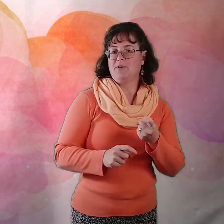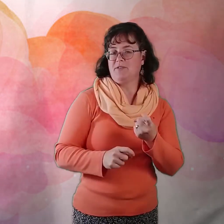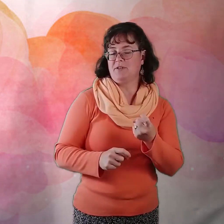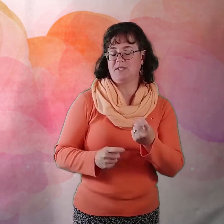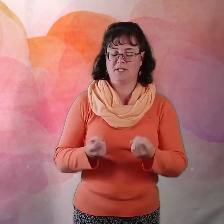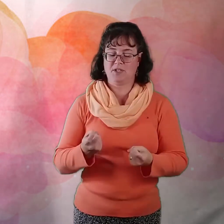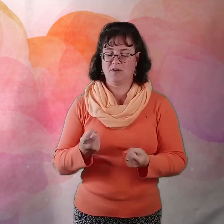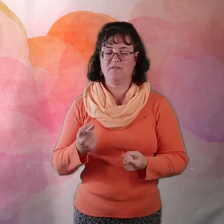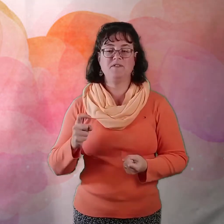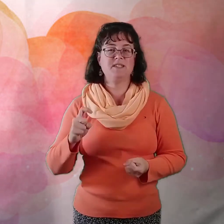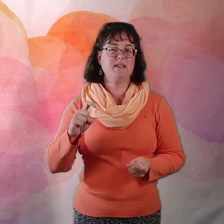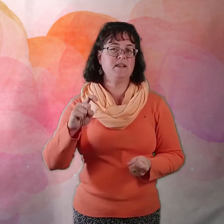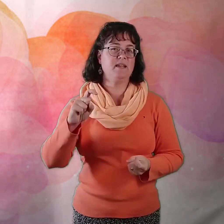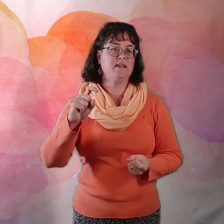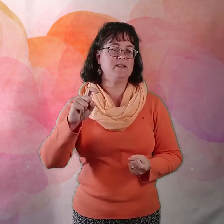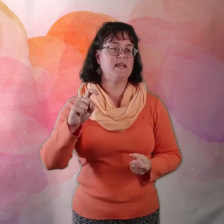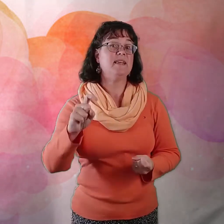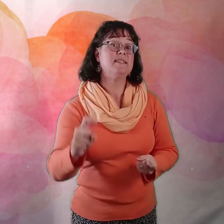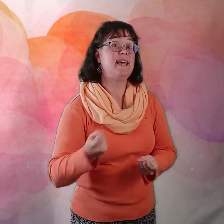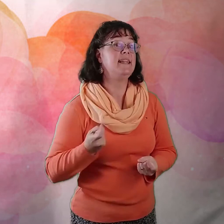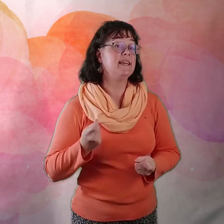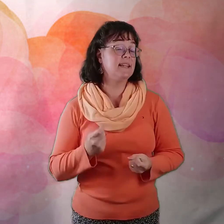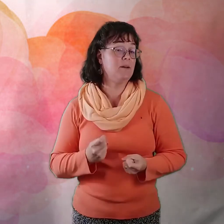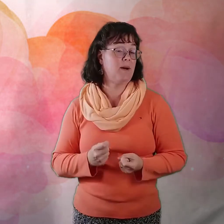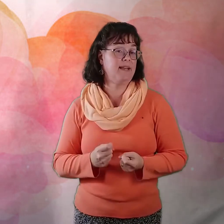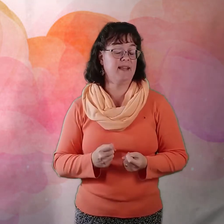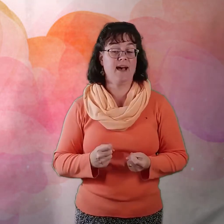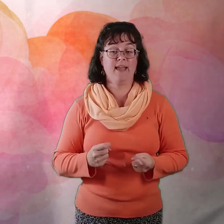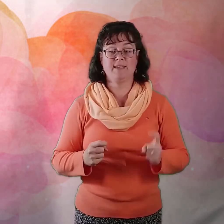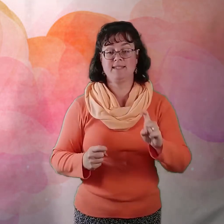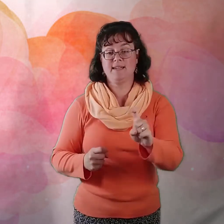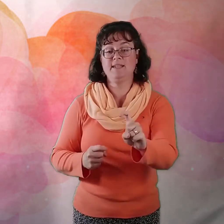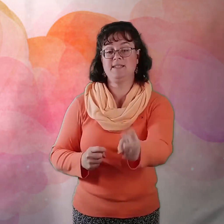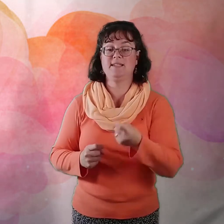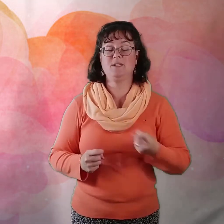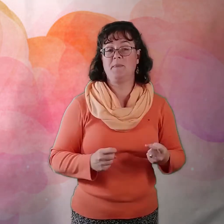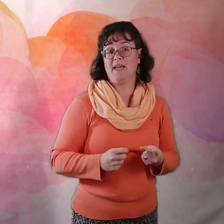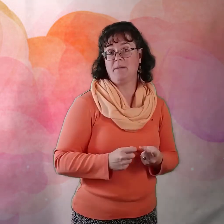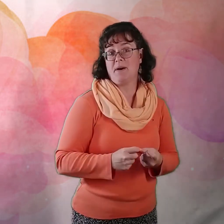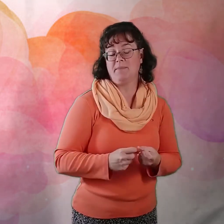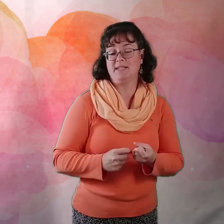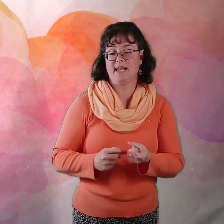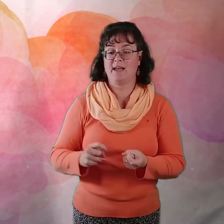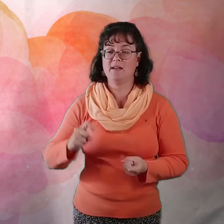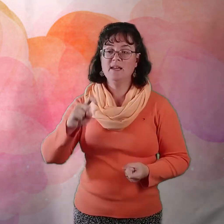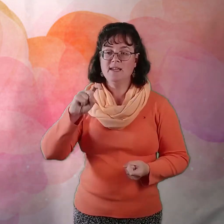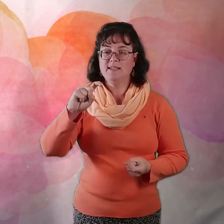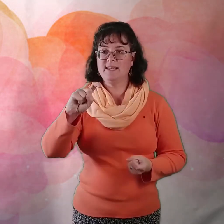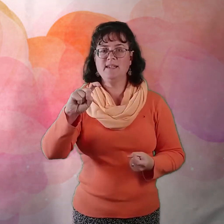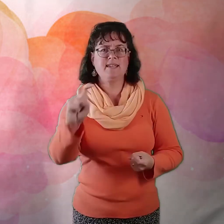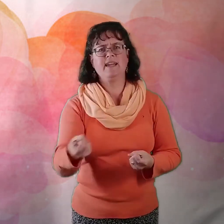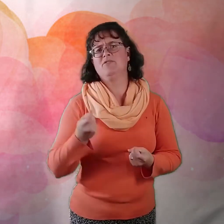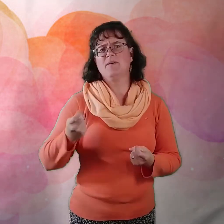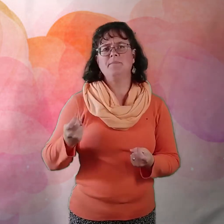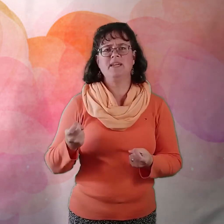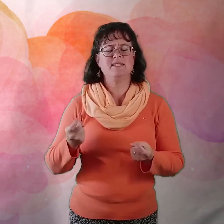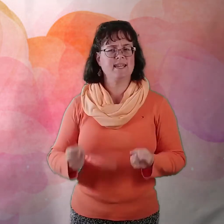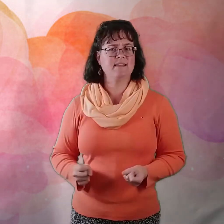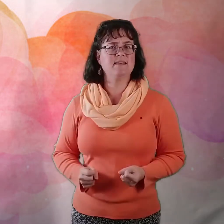brother or sister. Sin is telling a little white lie. Sin is disobeying Mom and Dad. Sin is getting grumpy and saying things